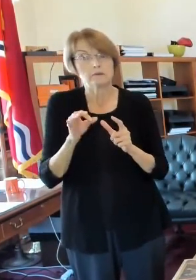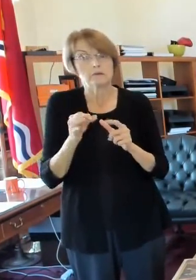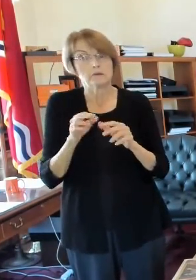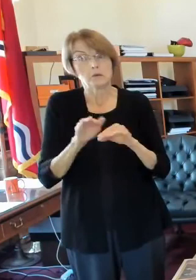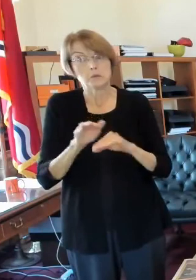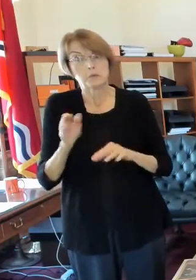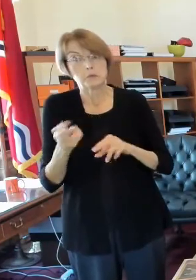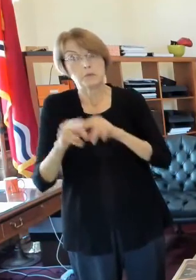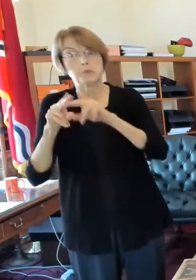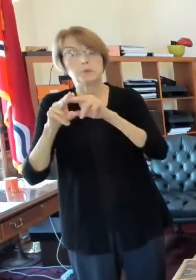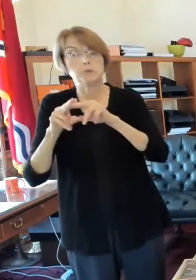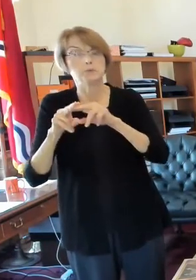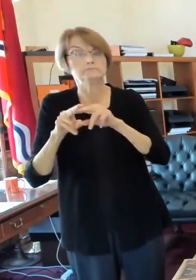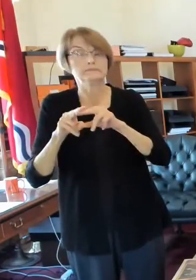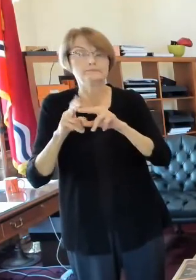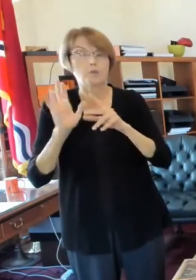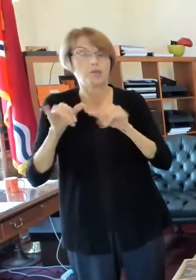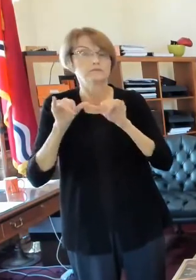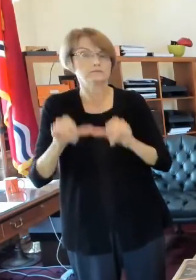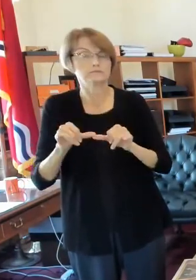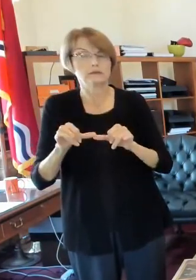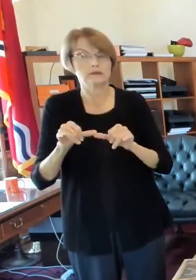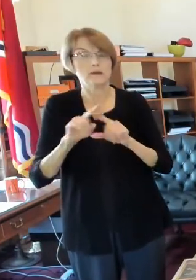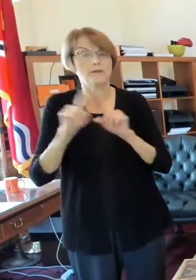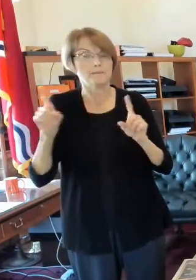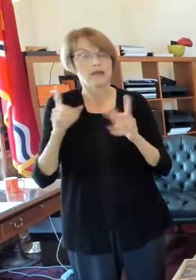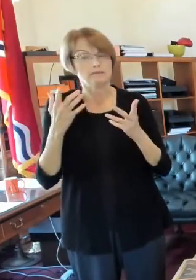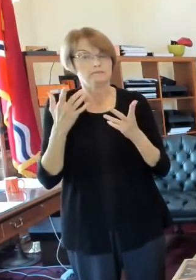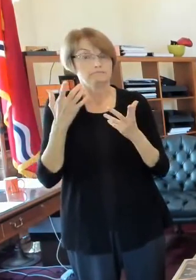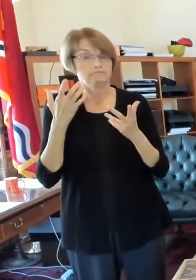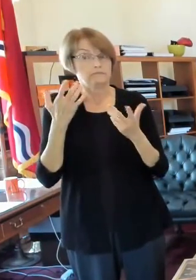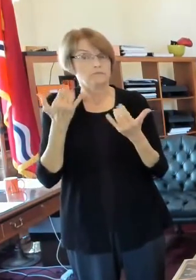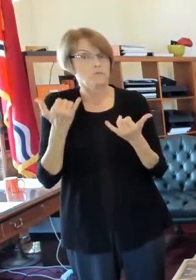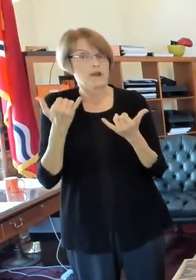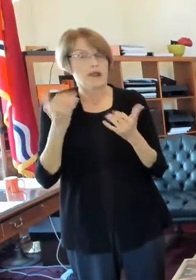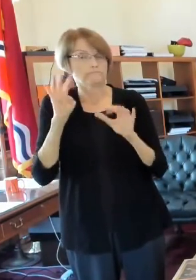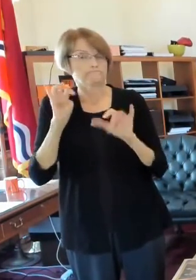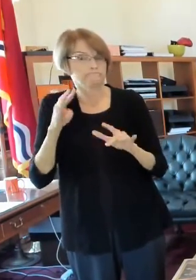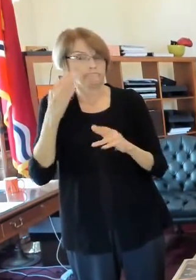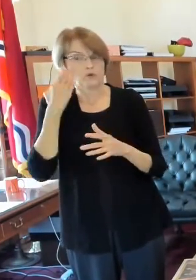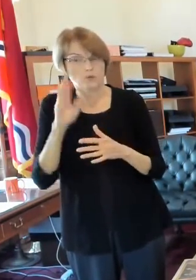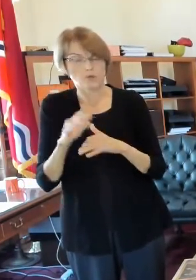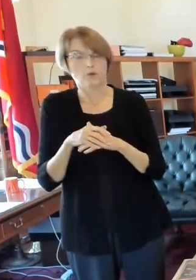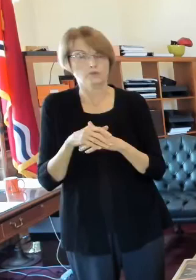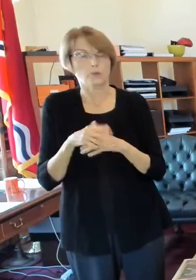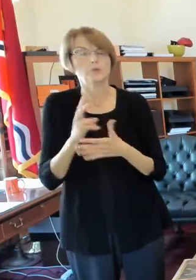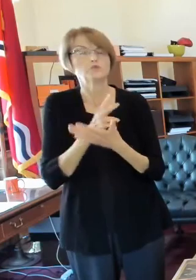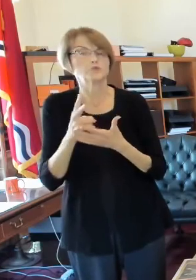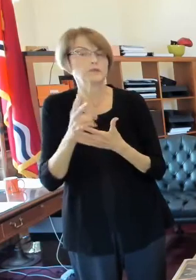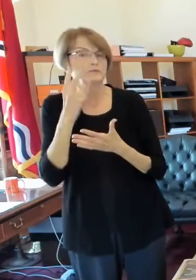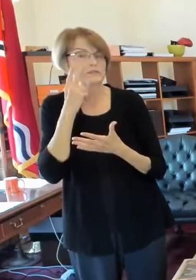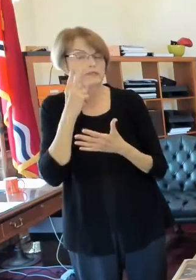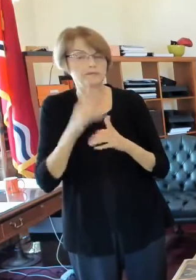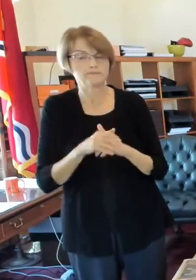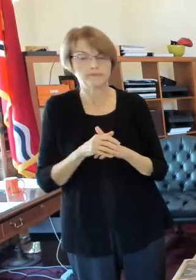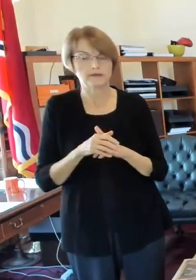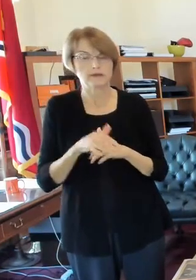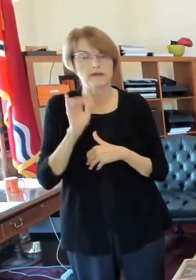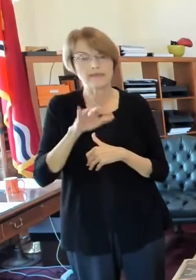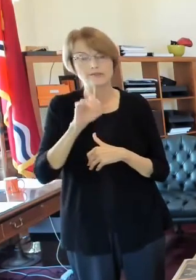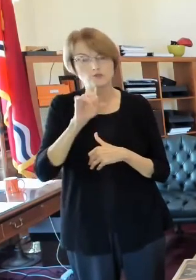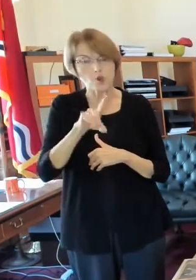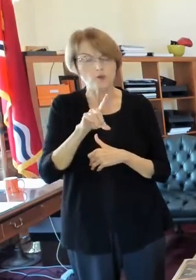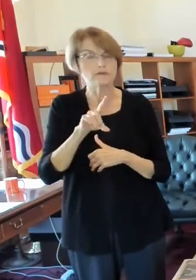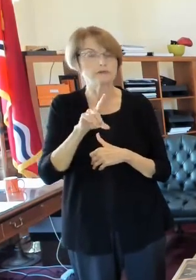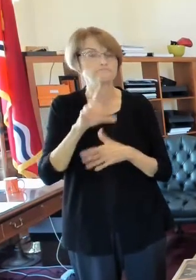for 2 more weeks. So those are the numbers and the thoughts with regard to COVID. I know many